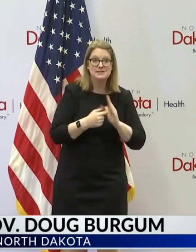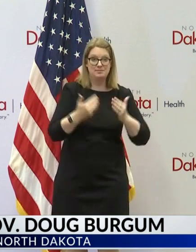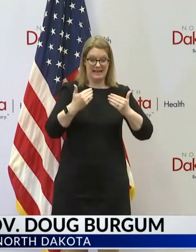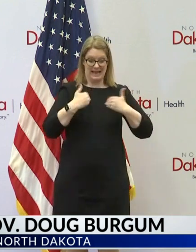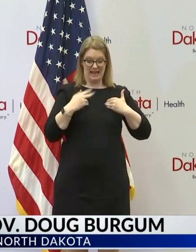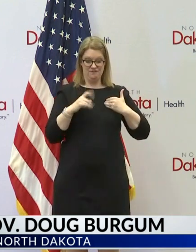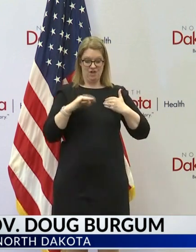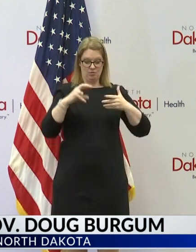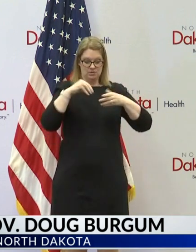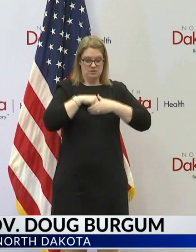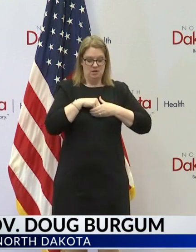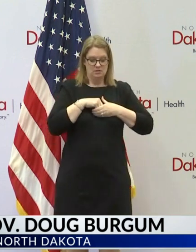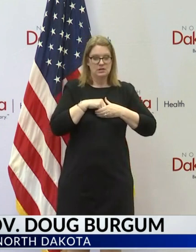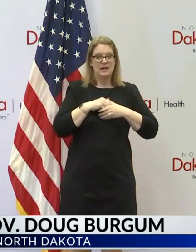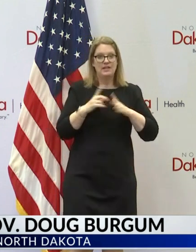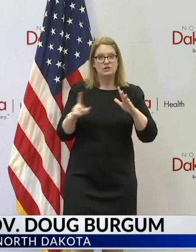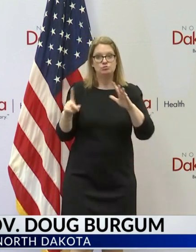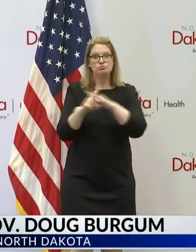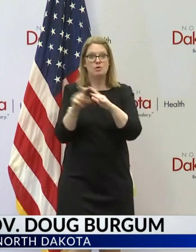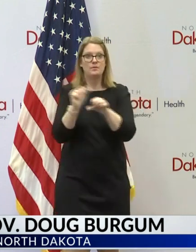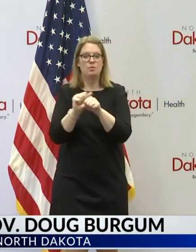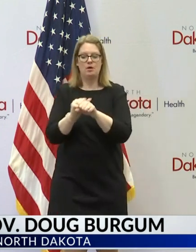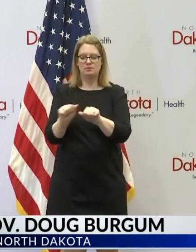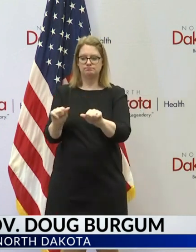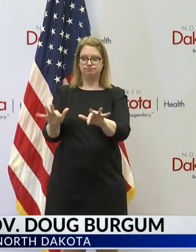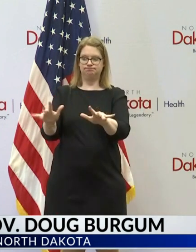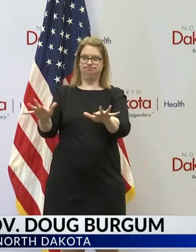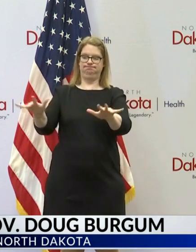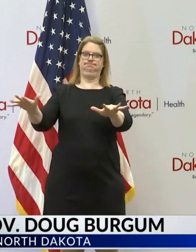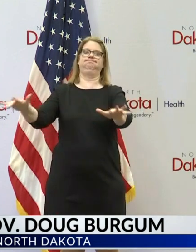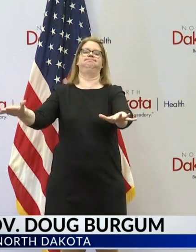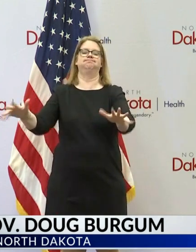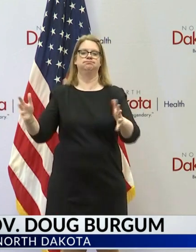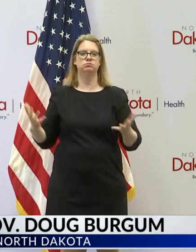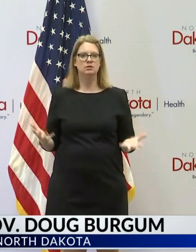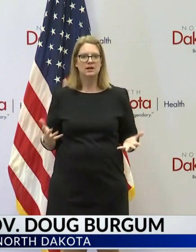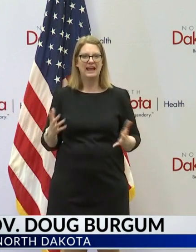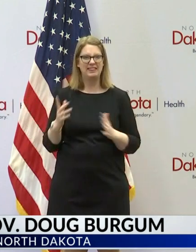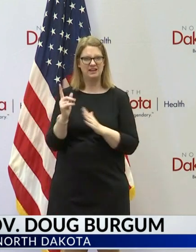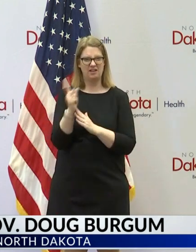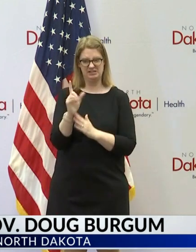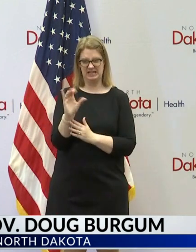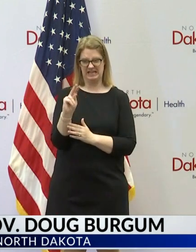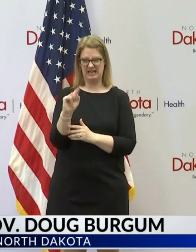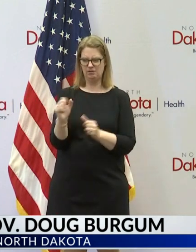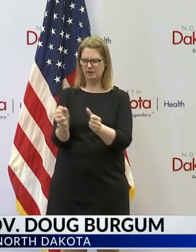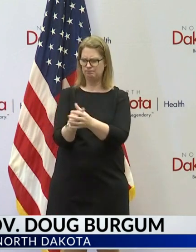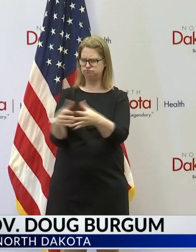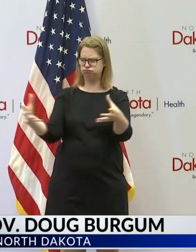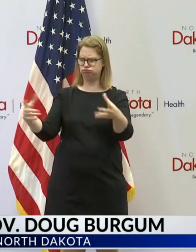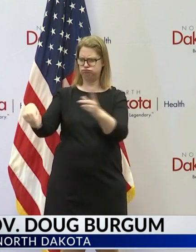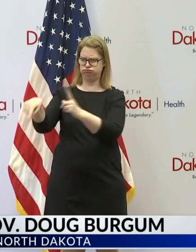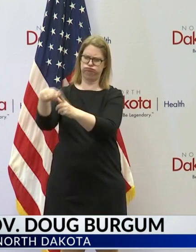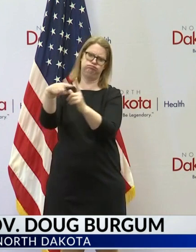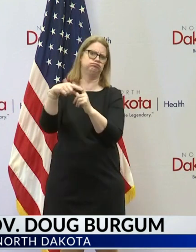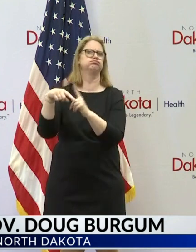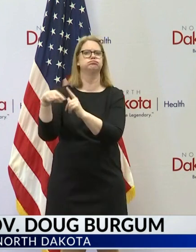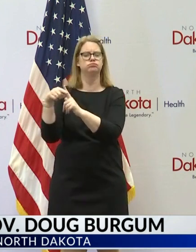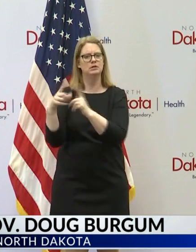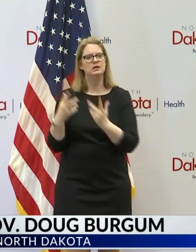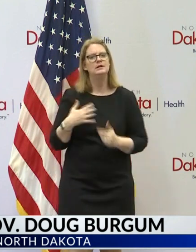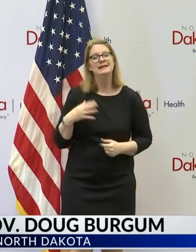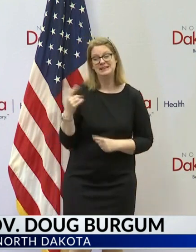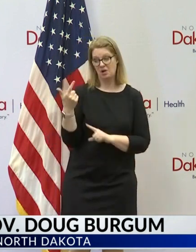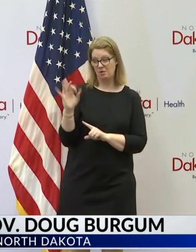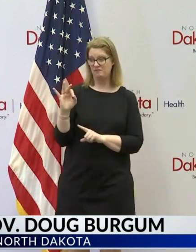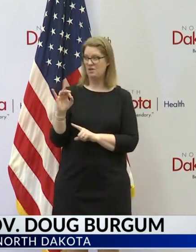now we could be battling a hot spot in a county. I mean, I think back to Grand Forks for the first 3 or 4 weeks